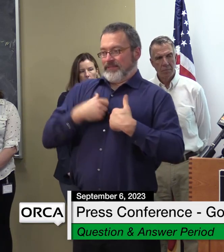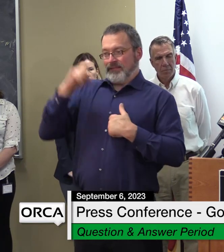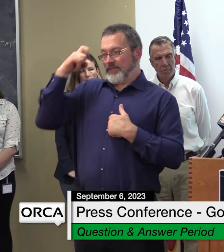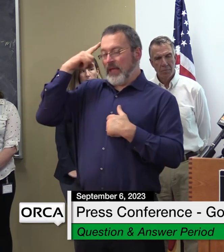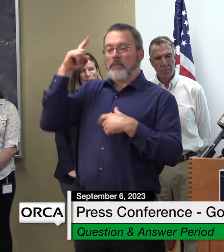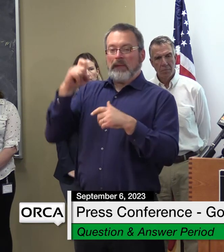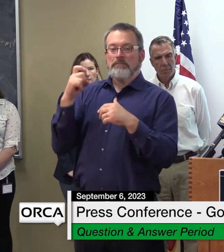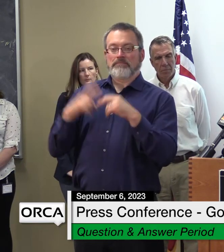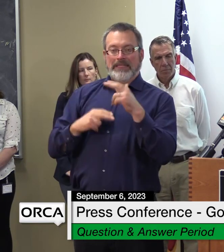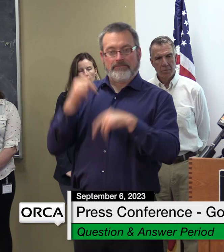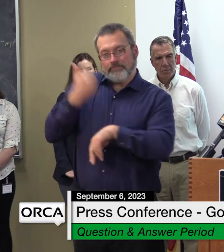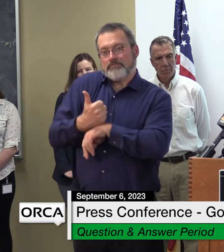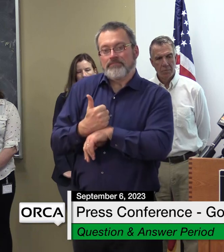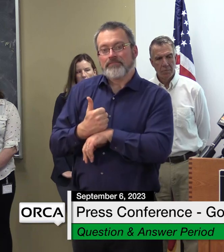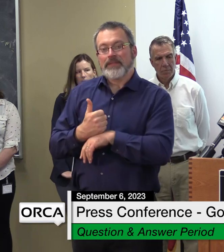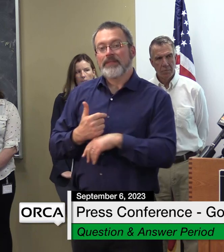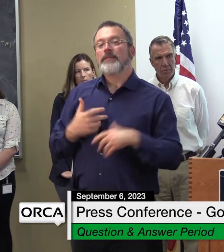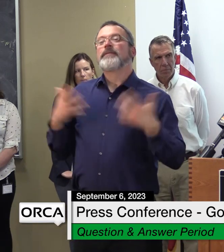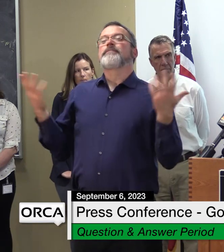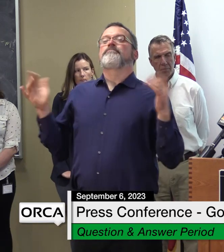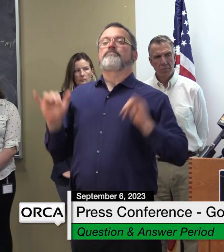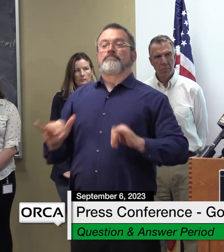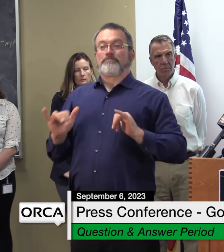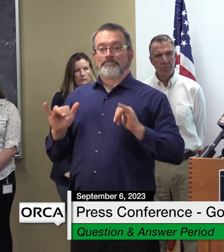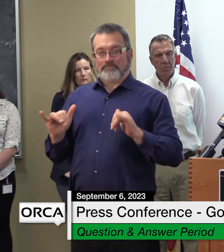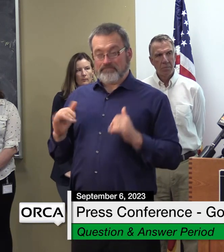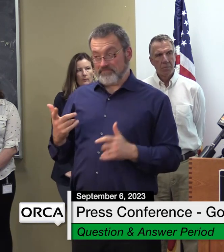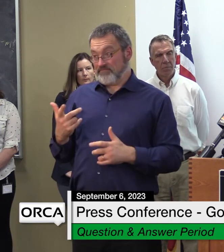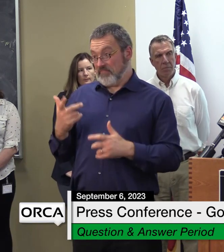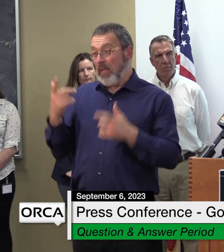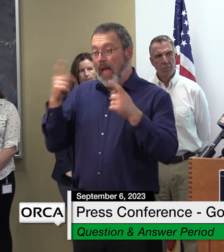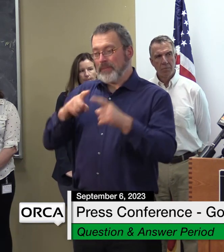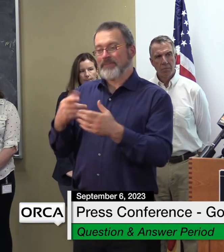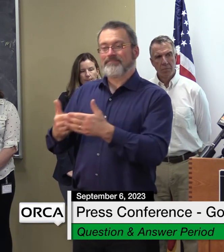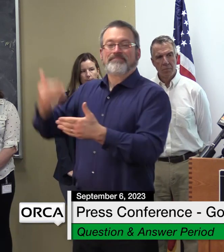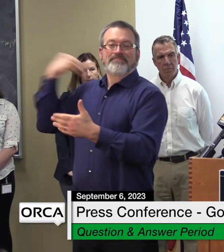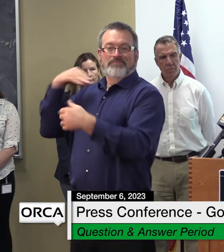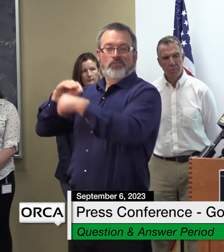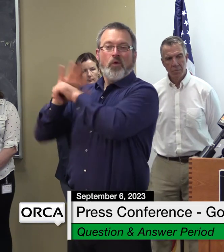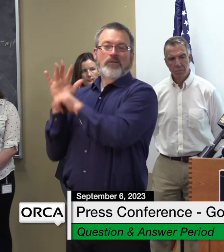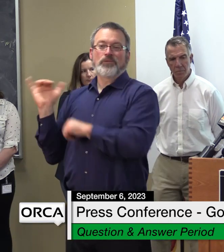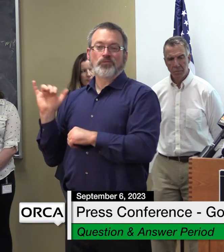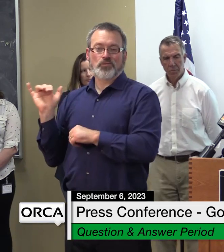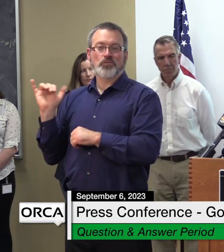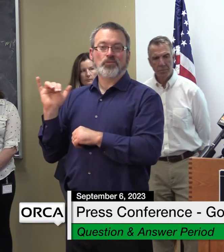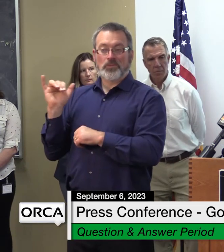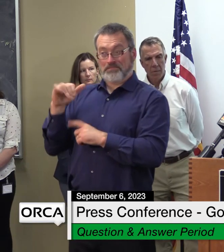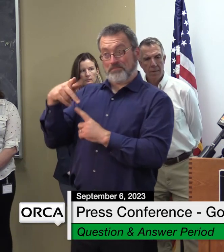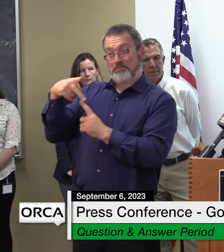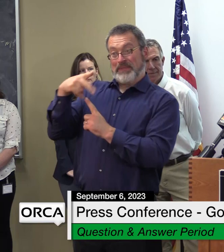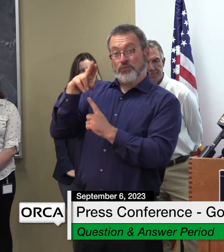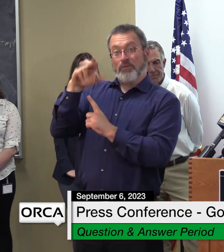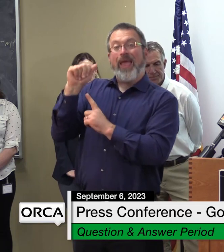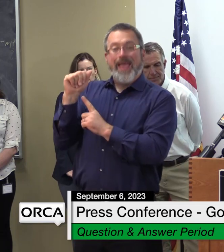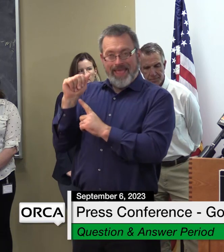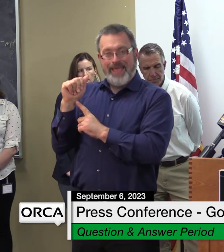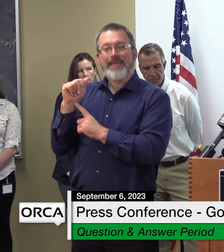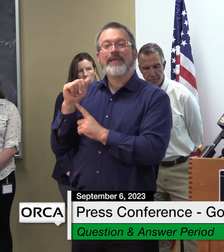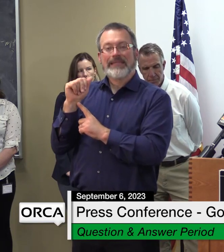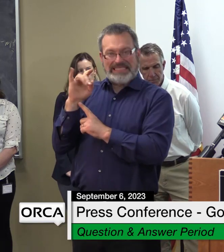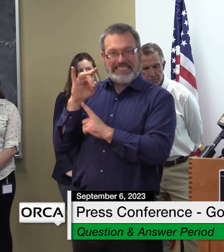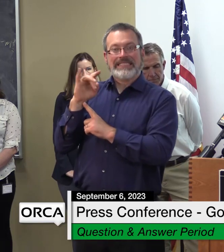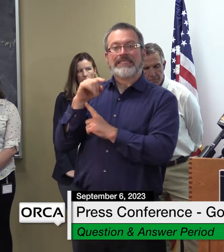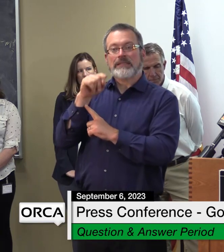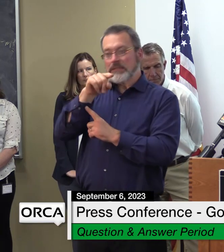And again, you know, what we saw during the pandemic is we were roughly able to build the PUA system, again, which is an